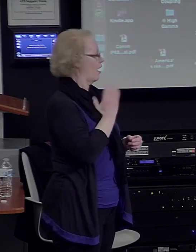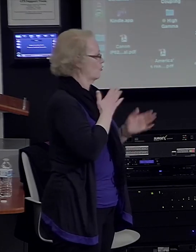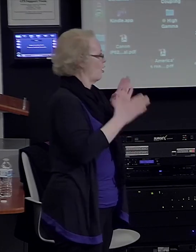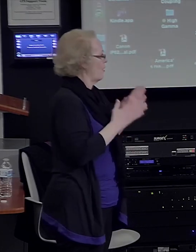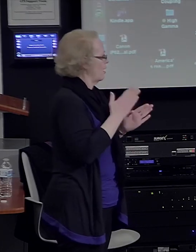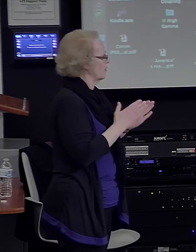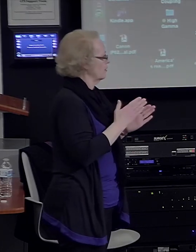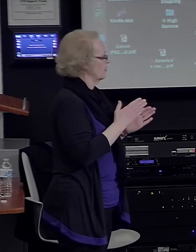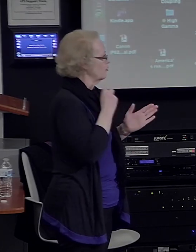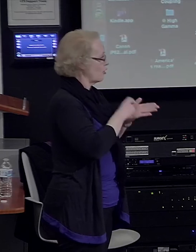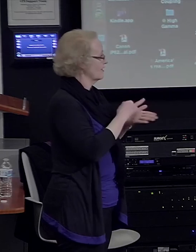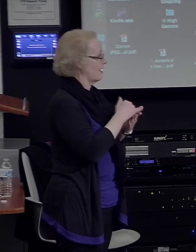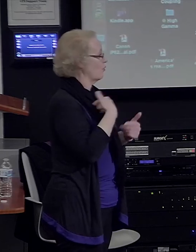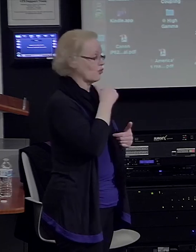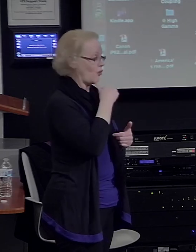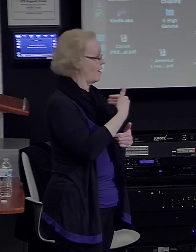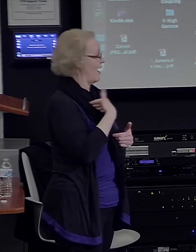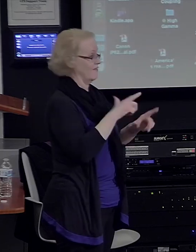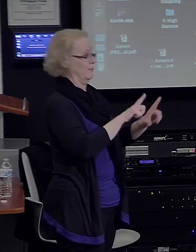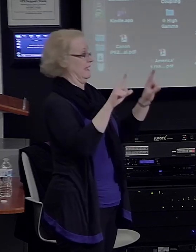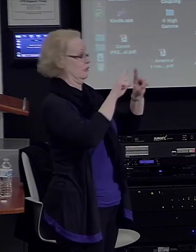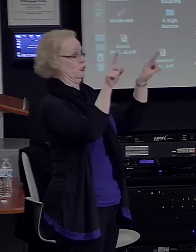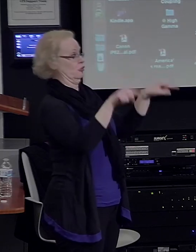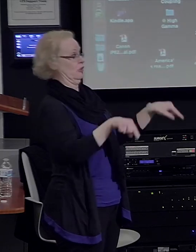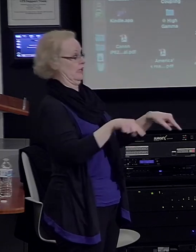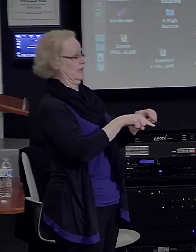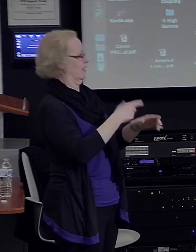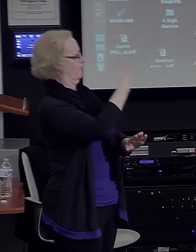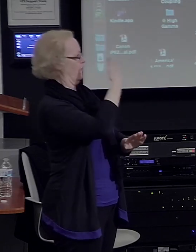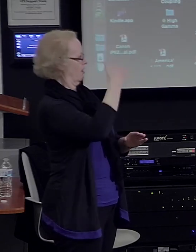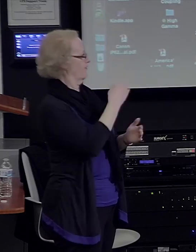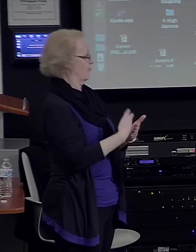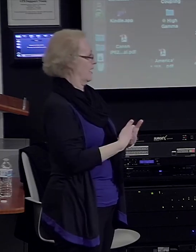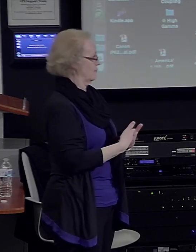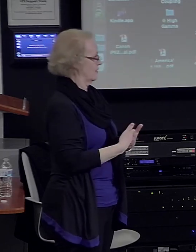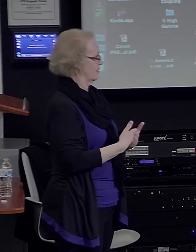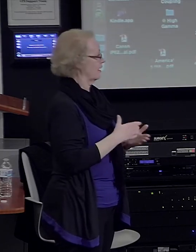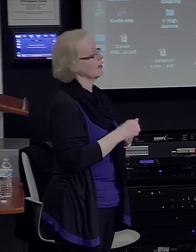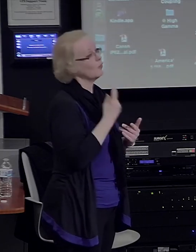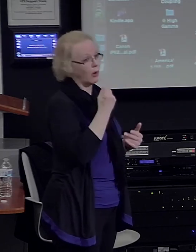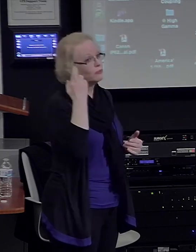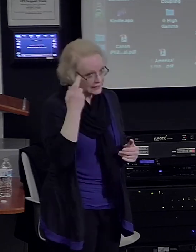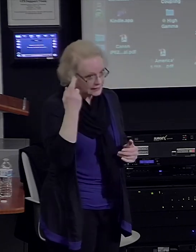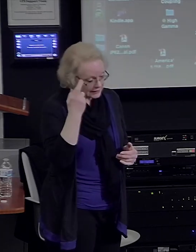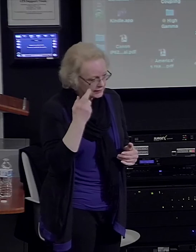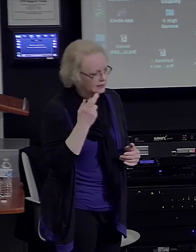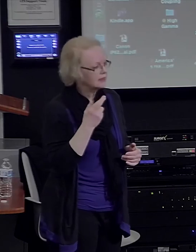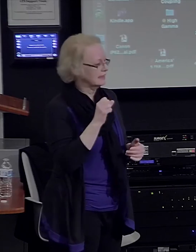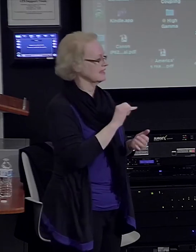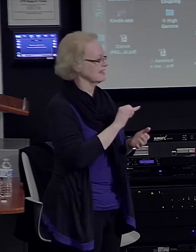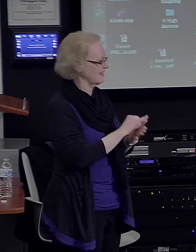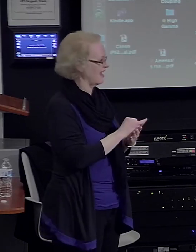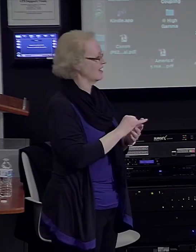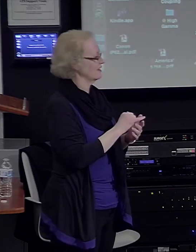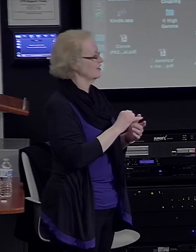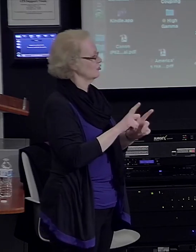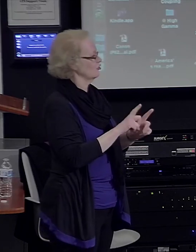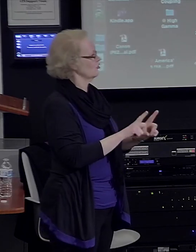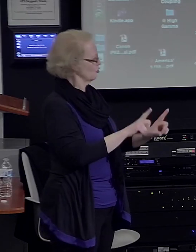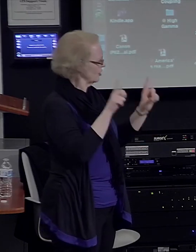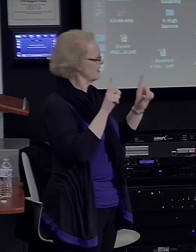we don't have big screens in front of the babies and that was one one of the reasons is is that screens are very discouraged